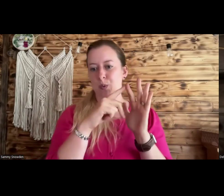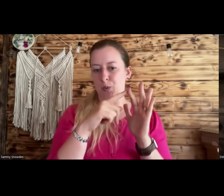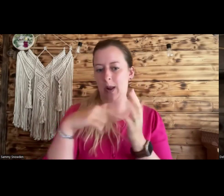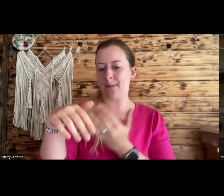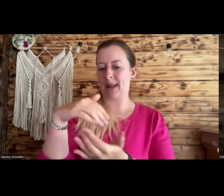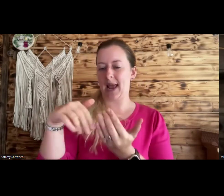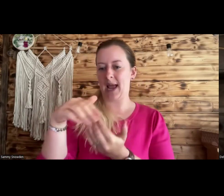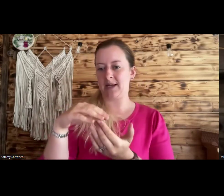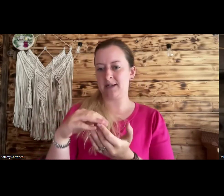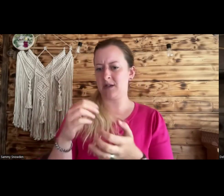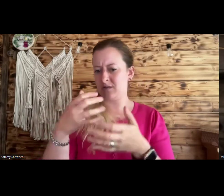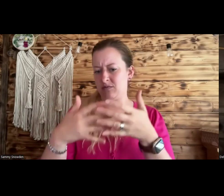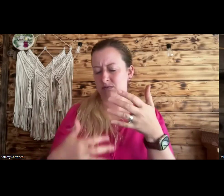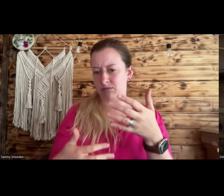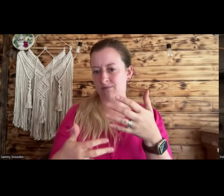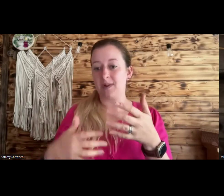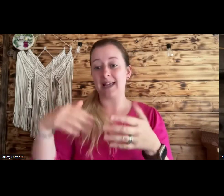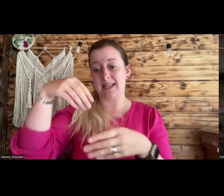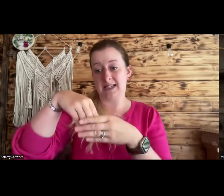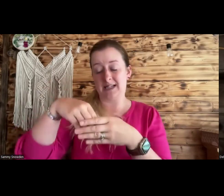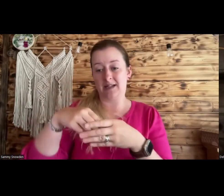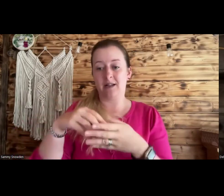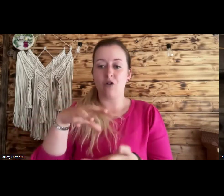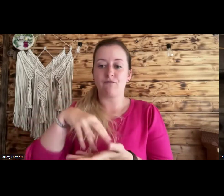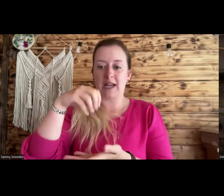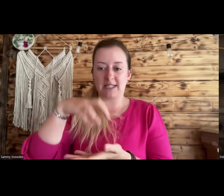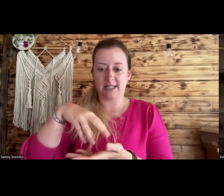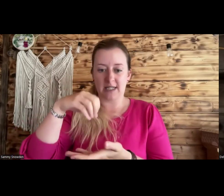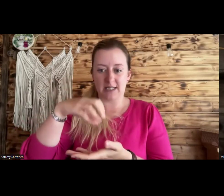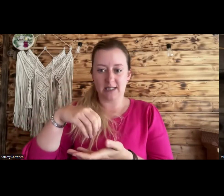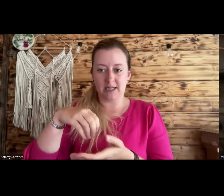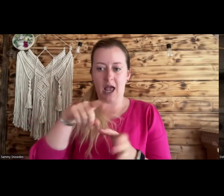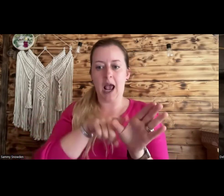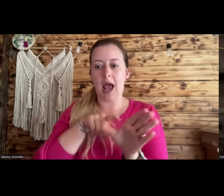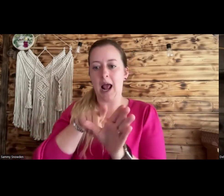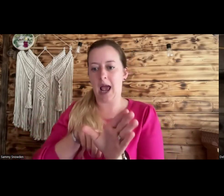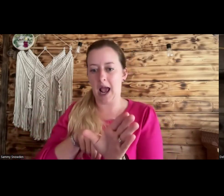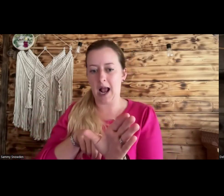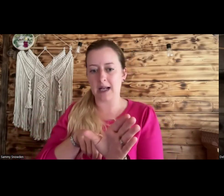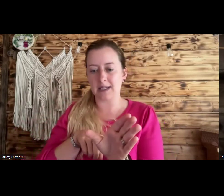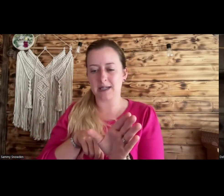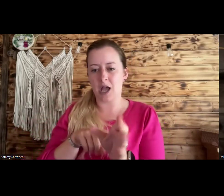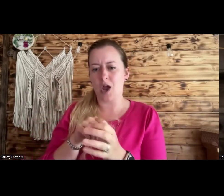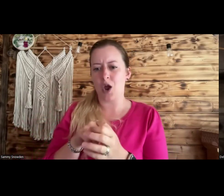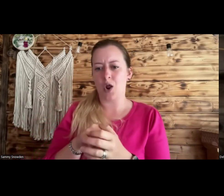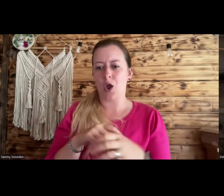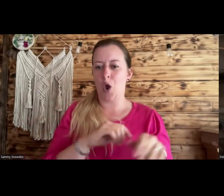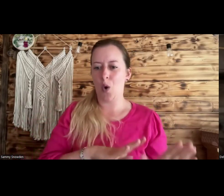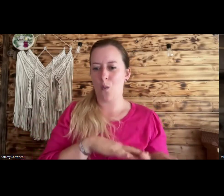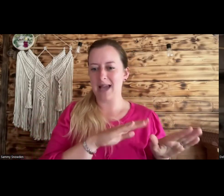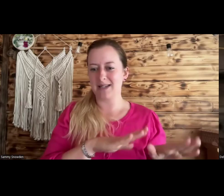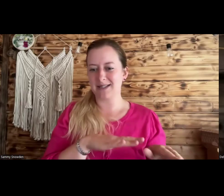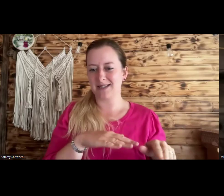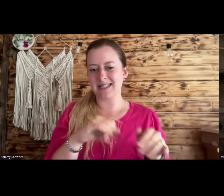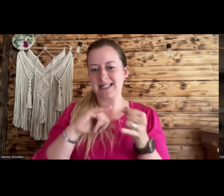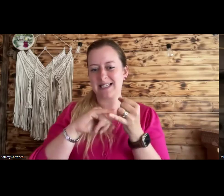in particular are frankincense, ylang ylang, and Hawaiian sandalwood. Now, we know those are really high